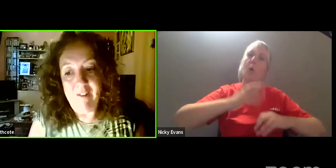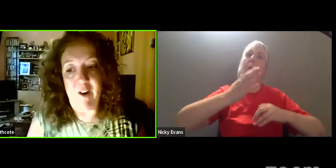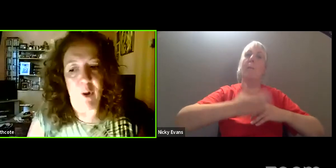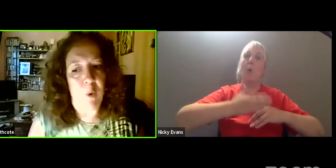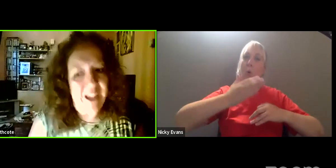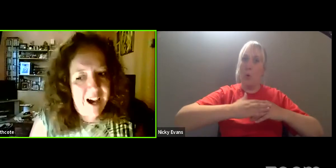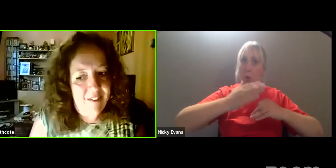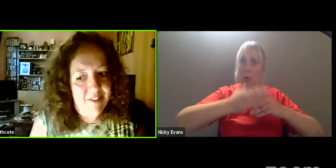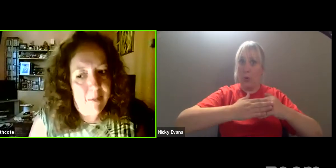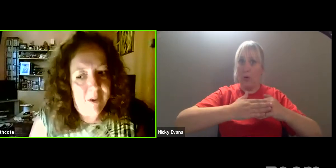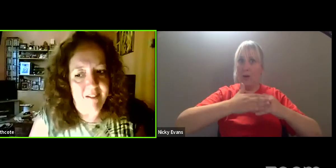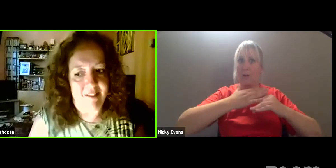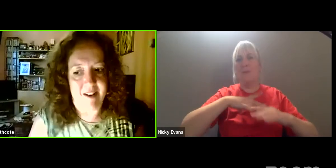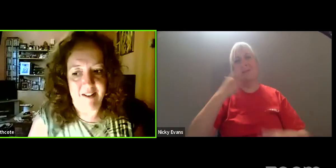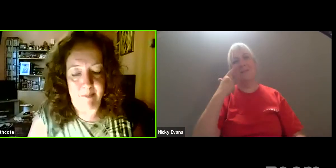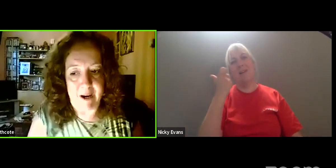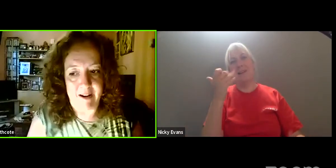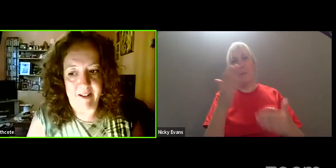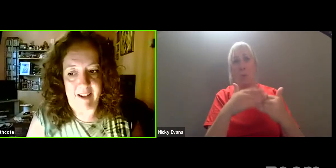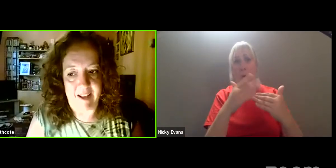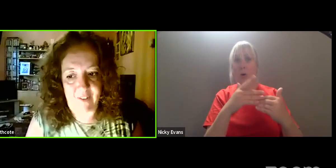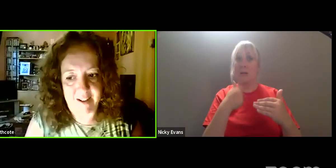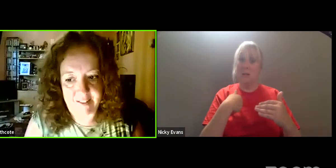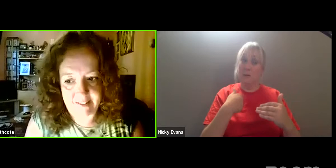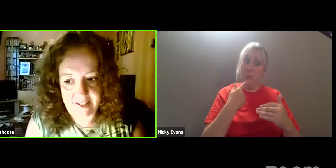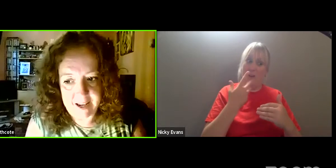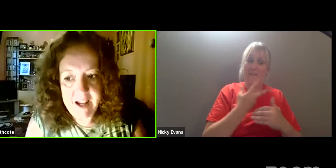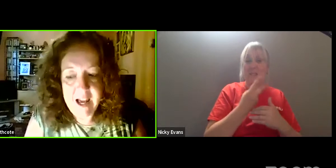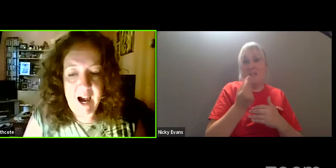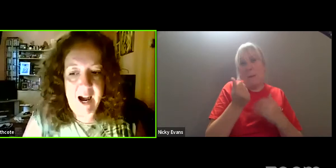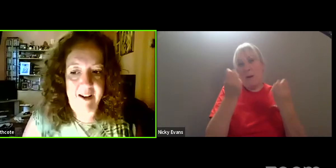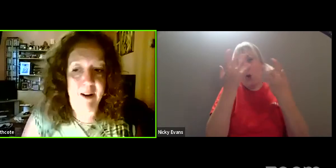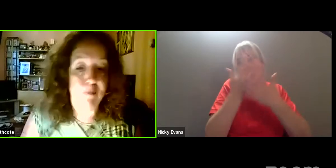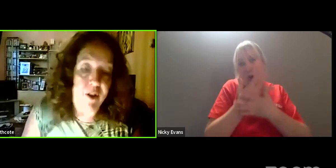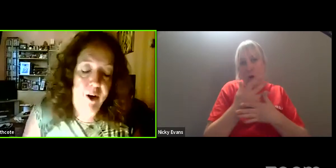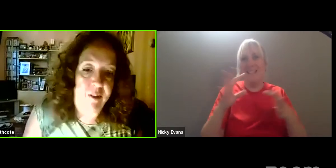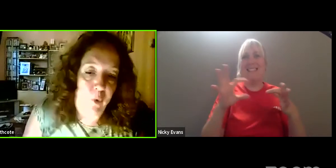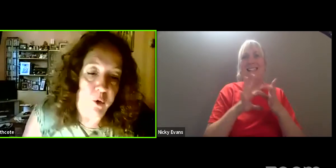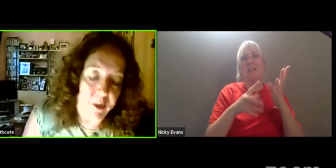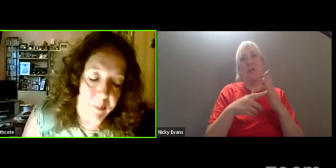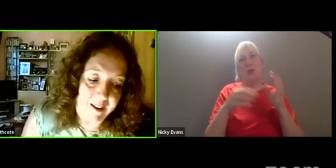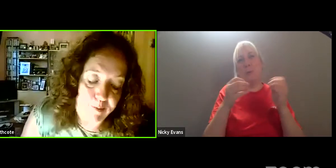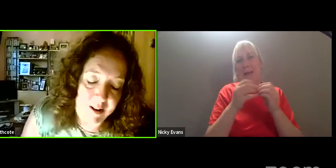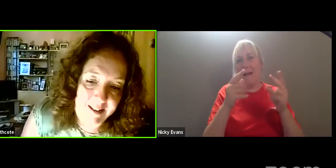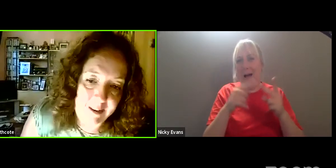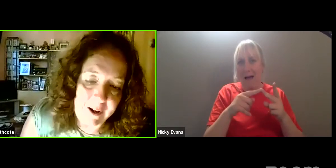explore further. We have some concerns about it, I think it's fair to say, and a number of those have